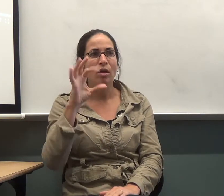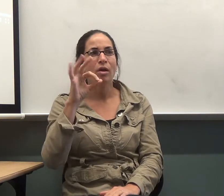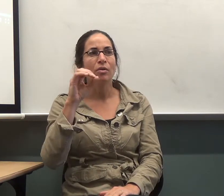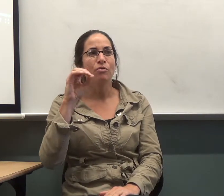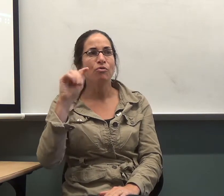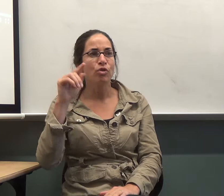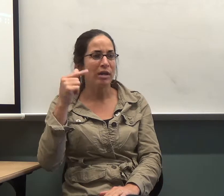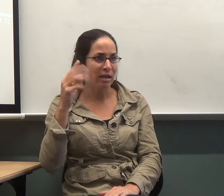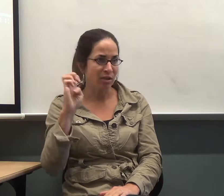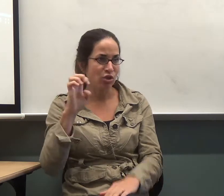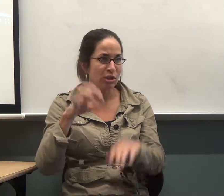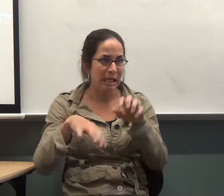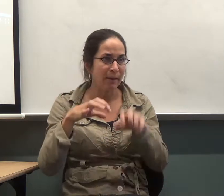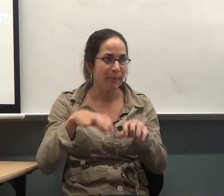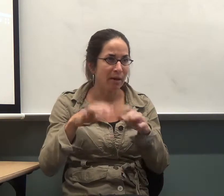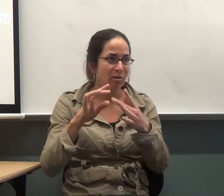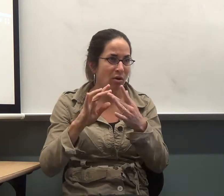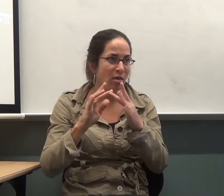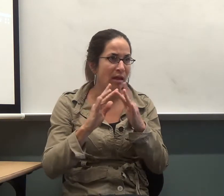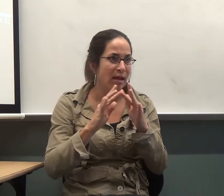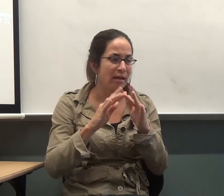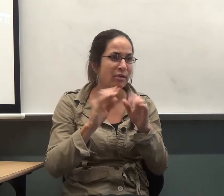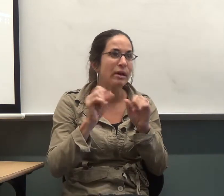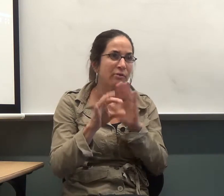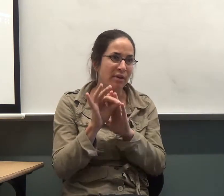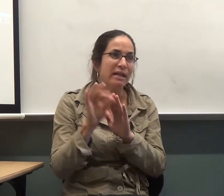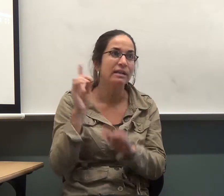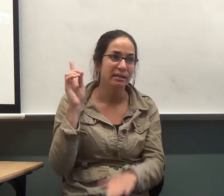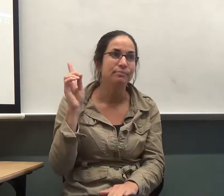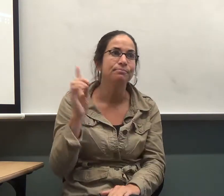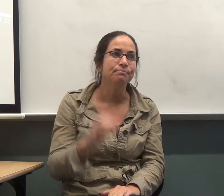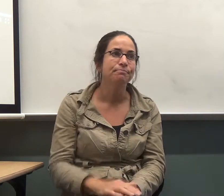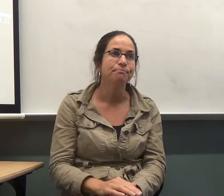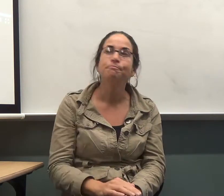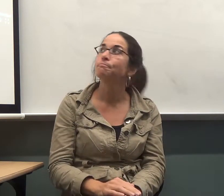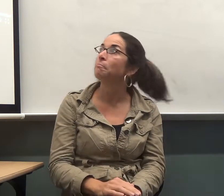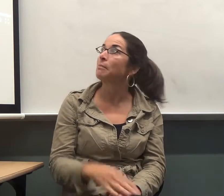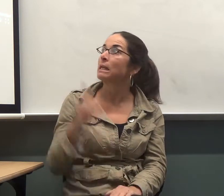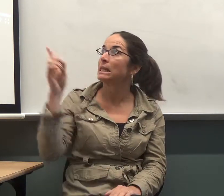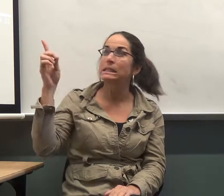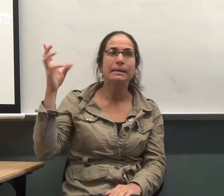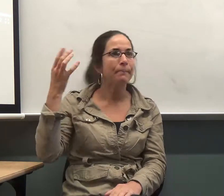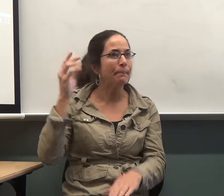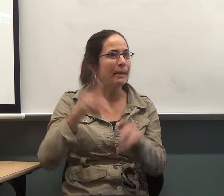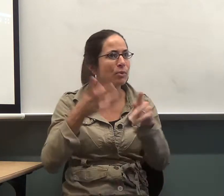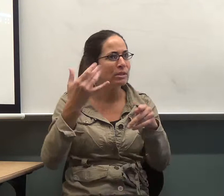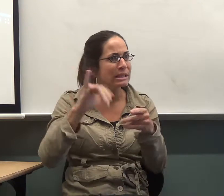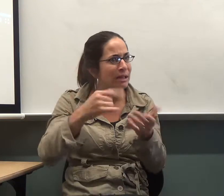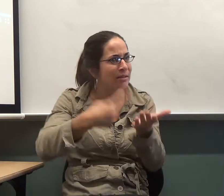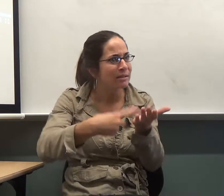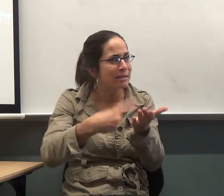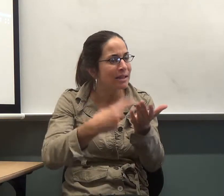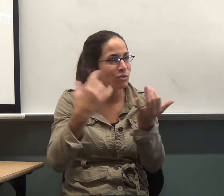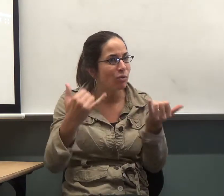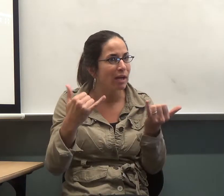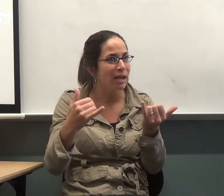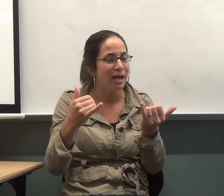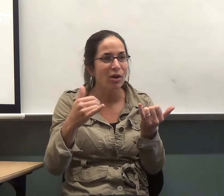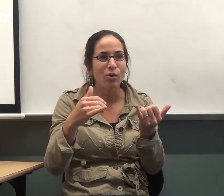argument, but it's a very popular argument. It's out in the world right now. People want to know. There's constant television shows about